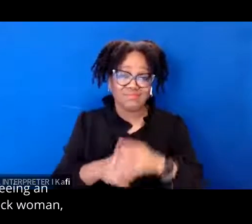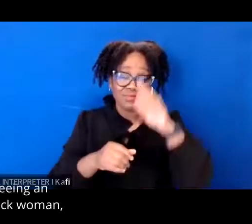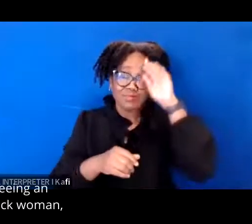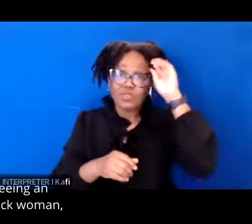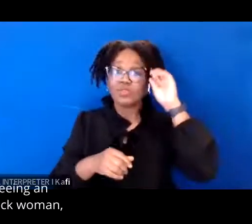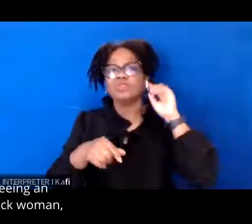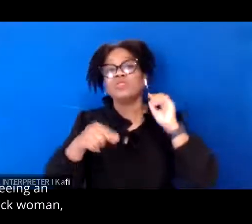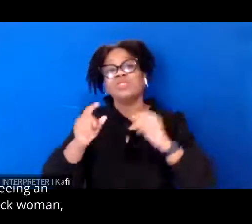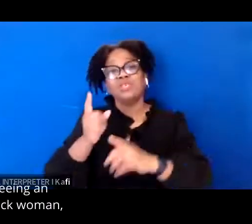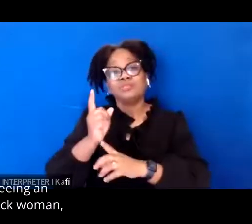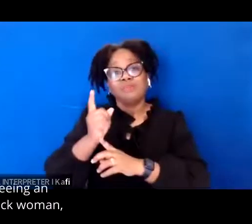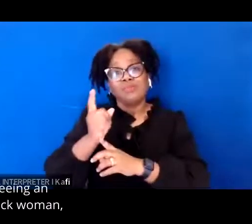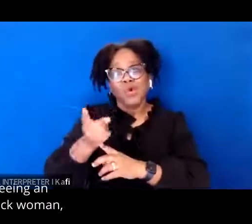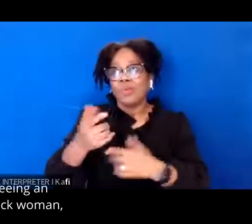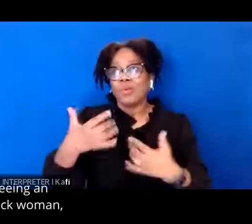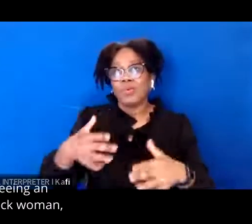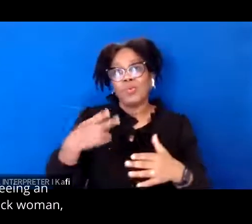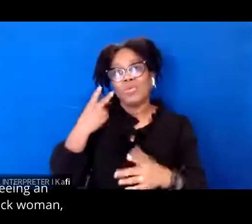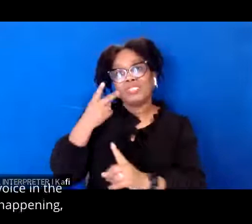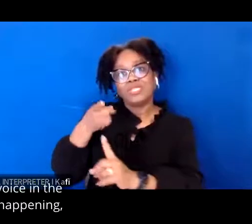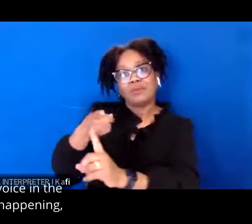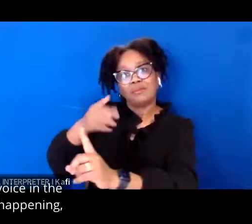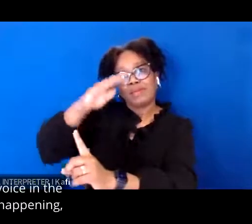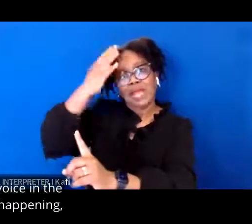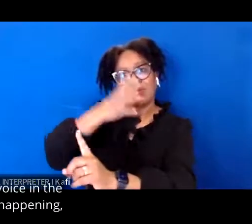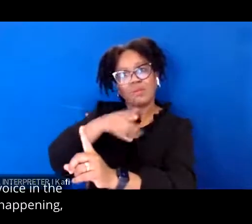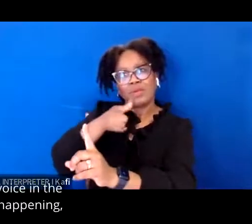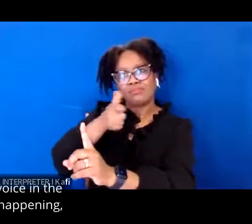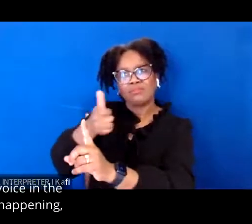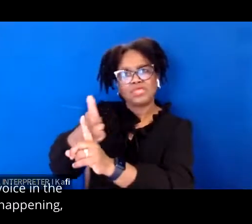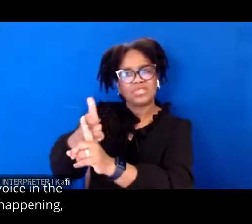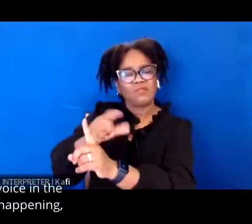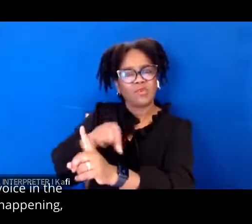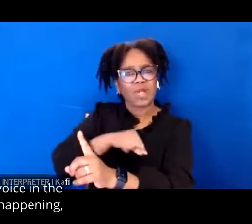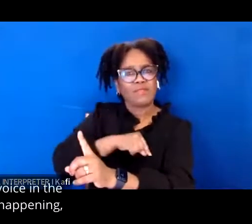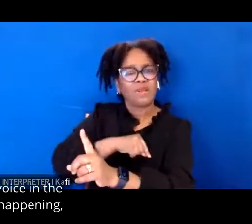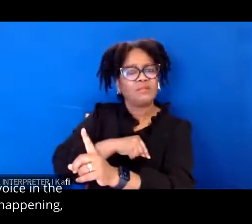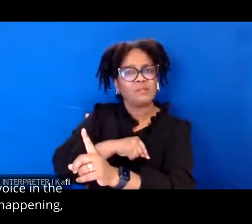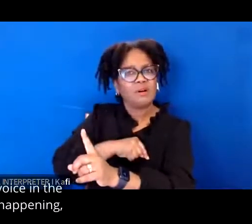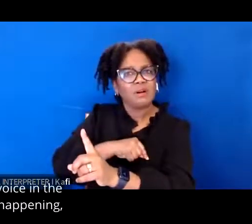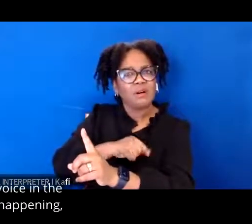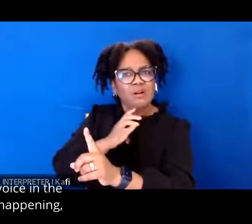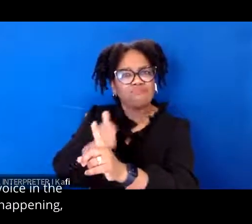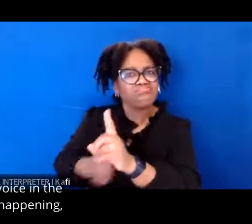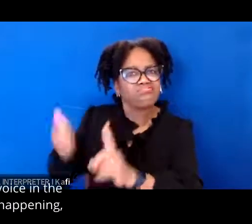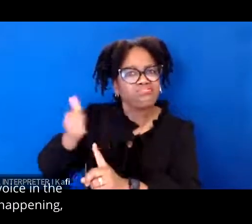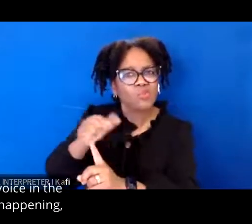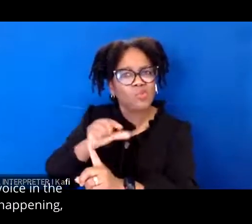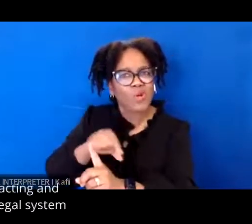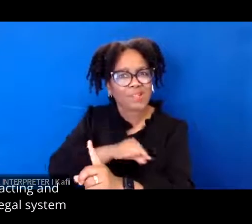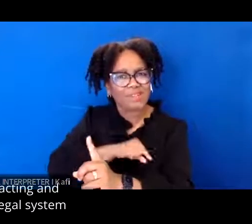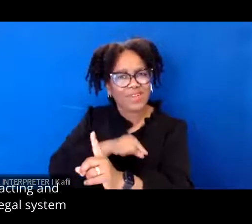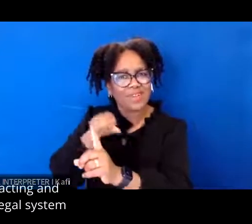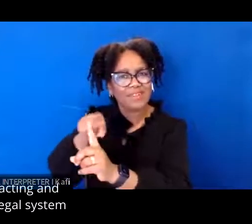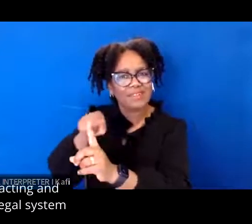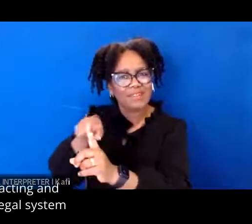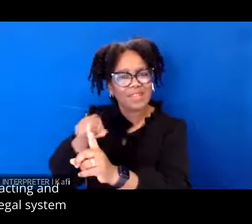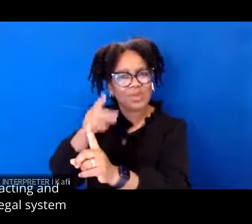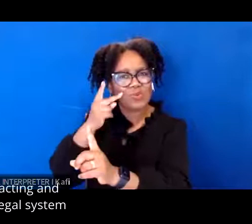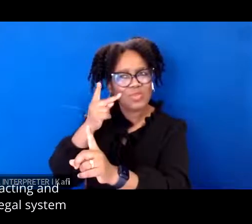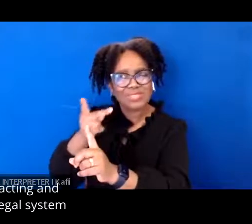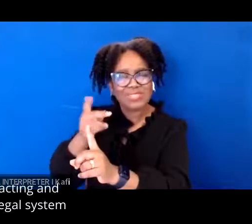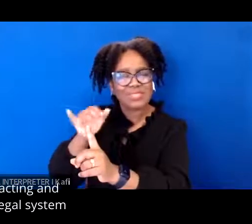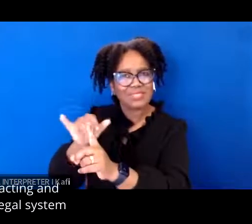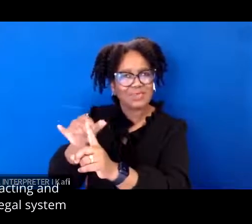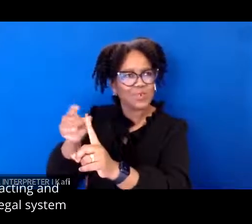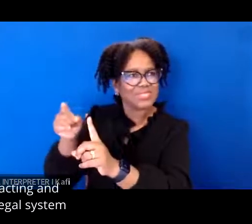seeing an overqualified black woman not only have a voice in the room where it's happening but directly